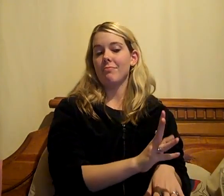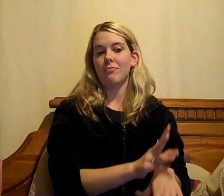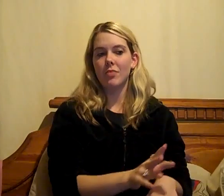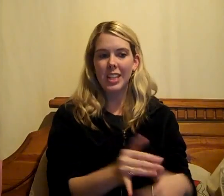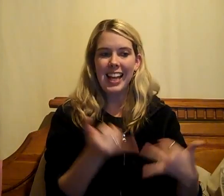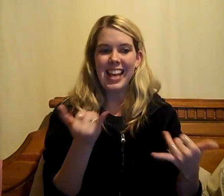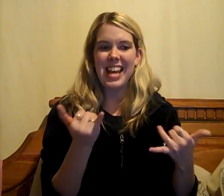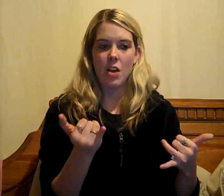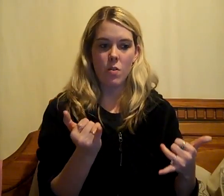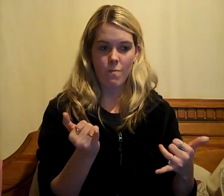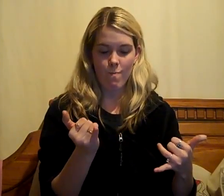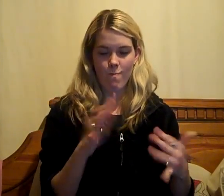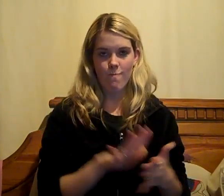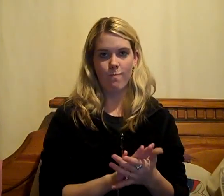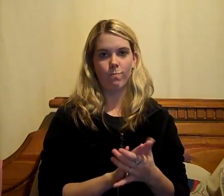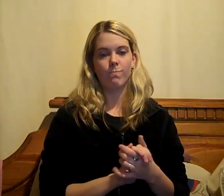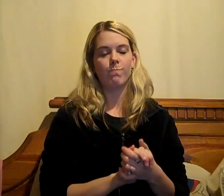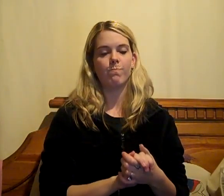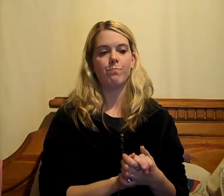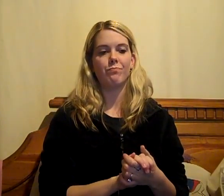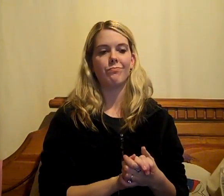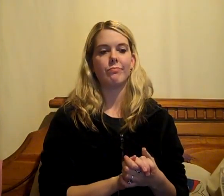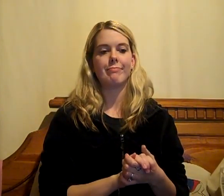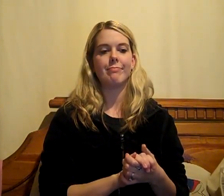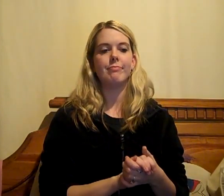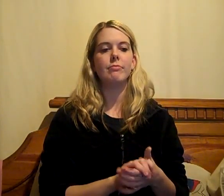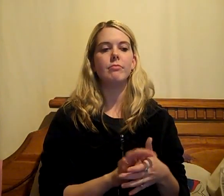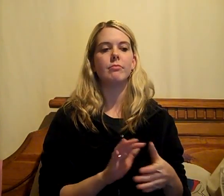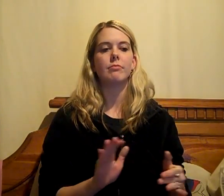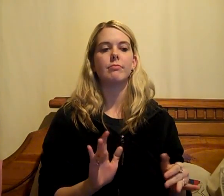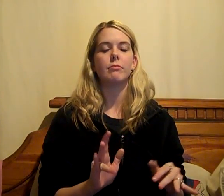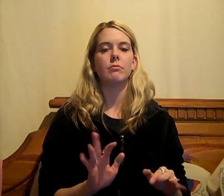Now, the next part of this,